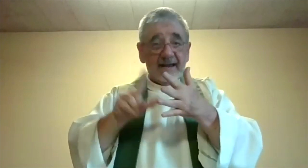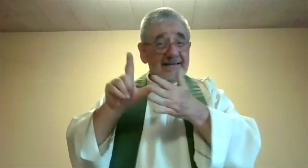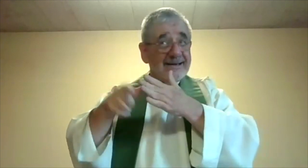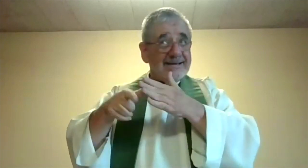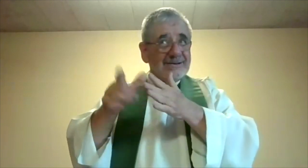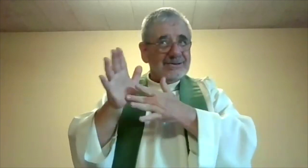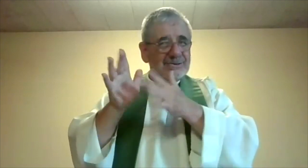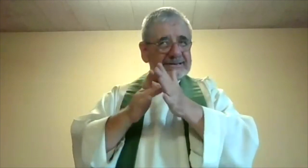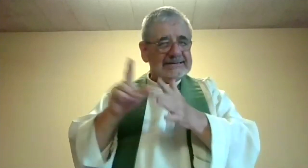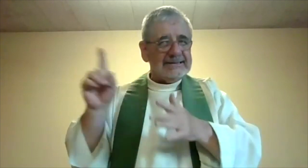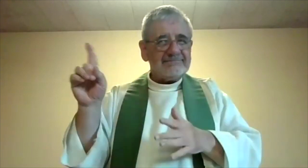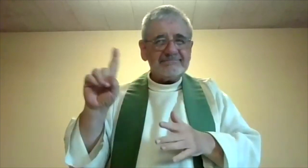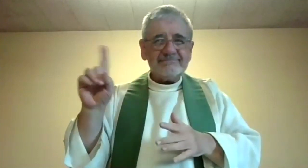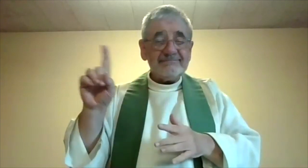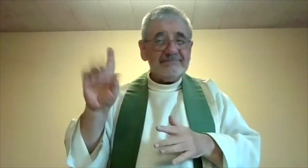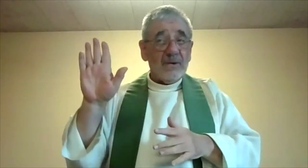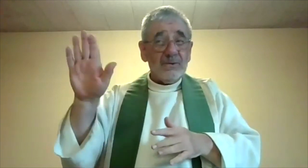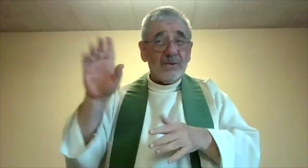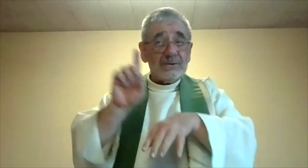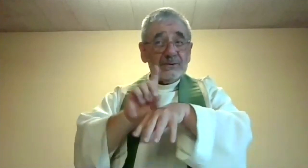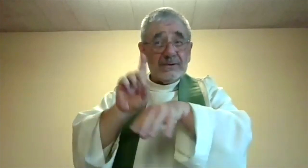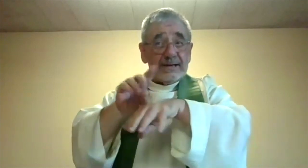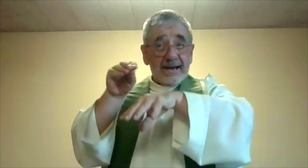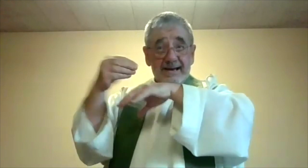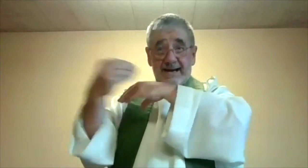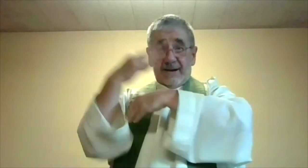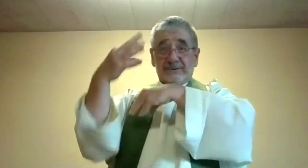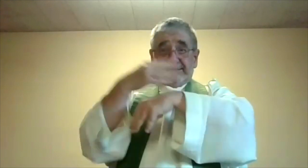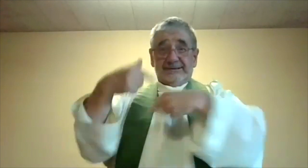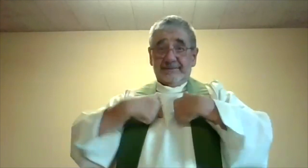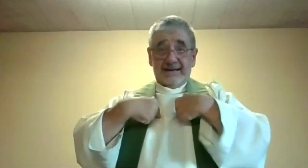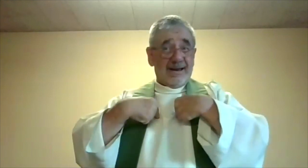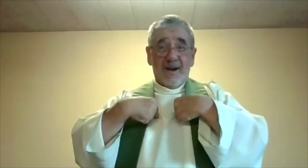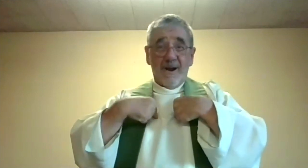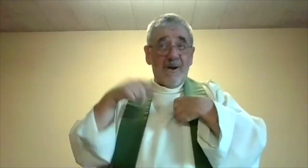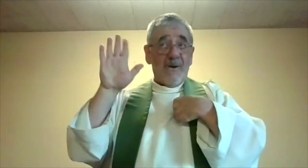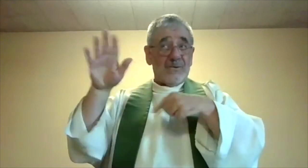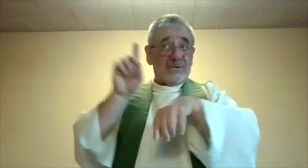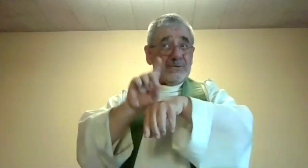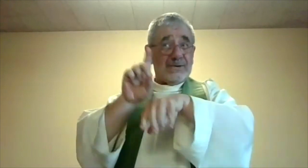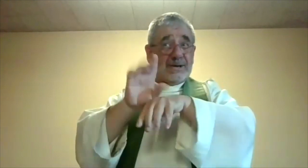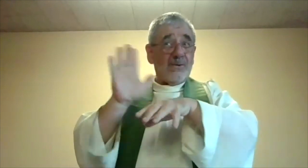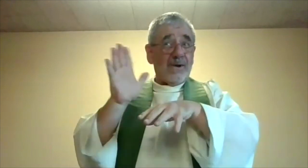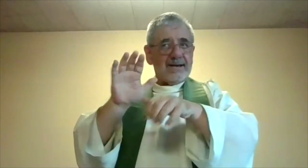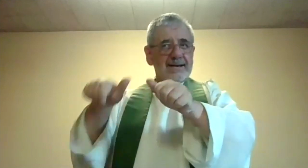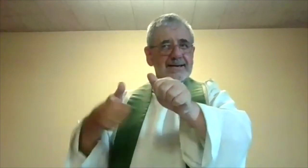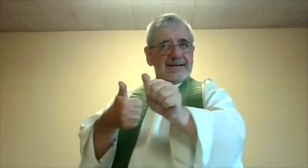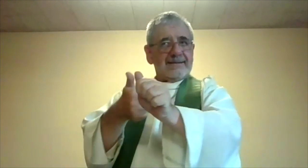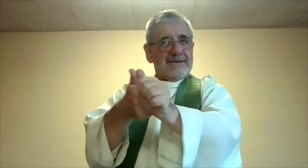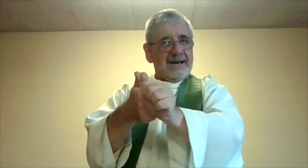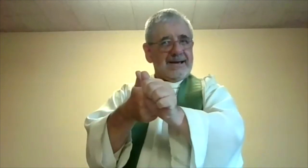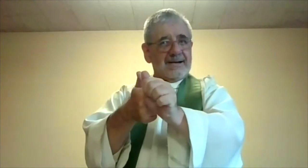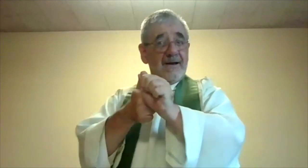his laundry list of requests. Later, Jesus reprimanded him, telling Peter his duty was not to counsel